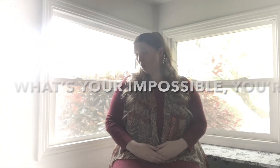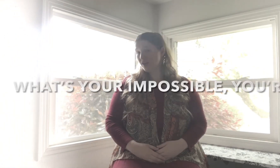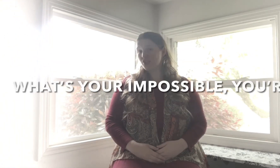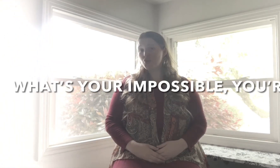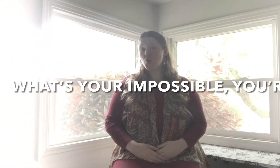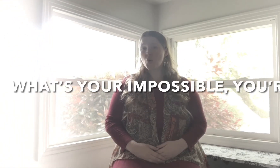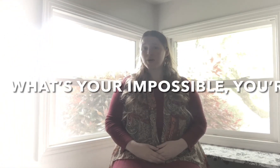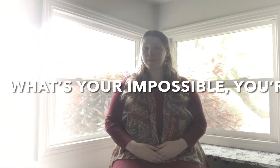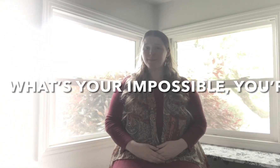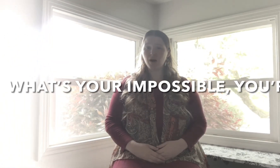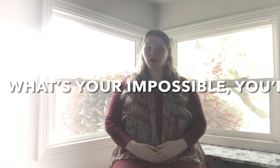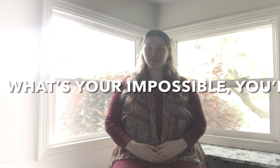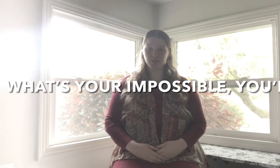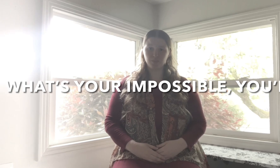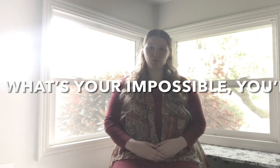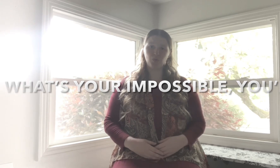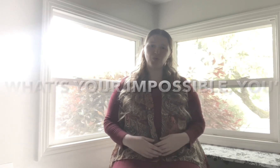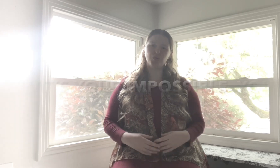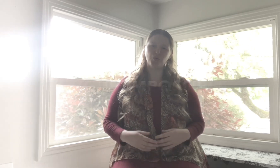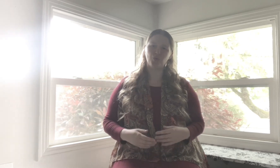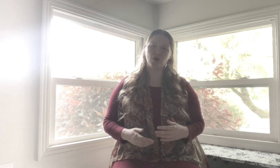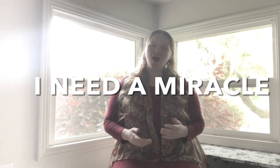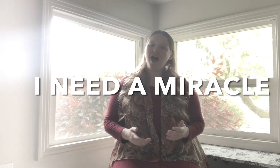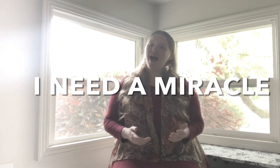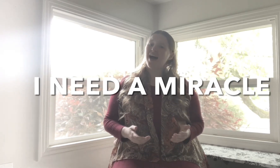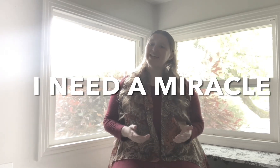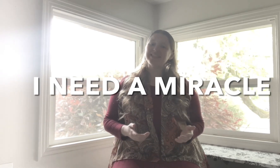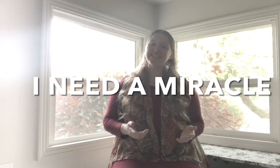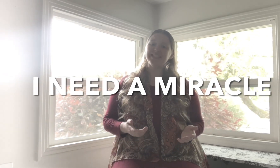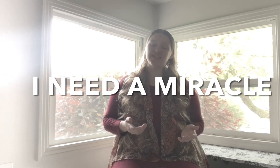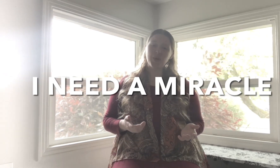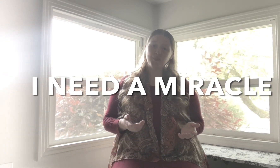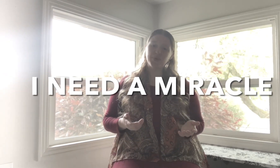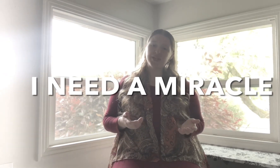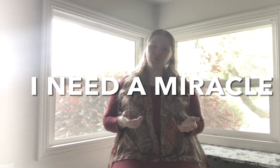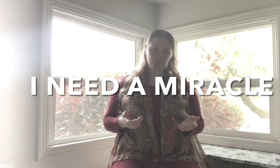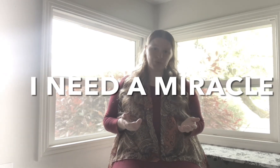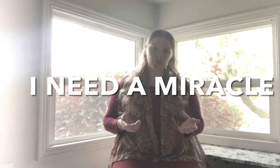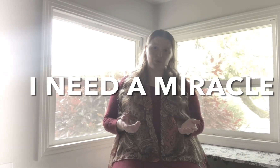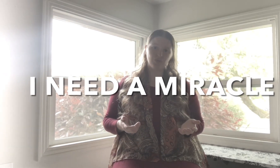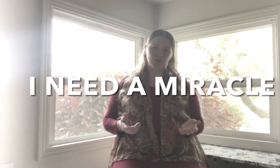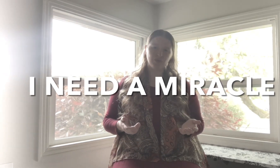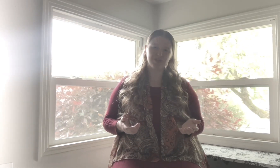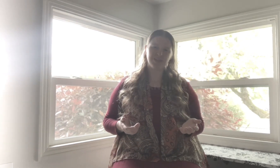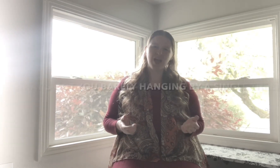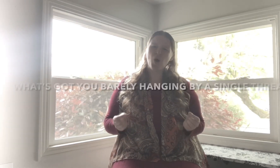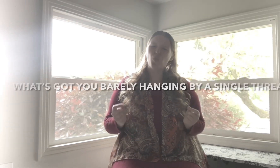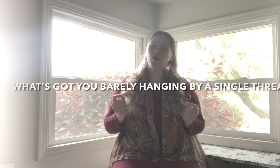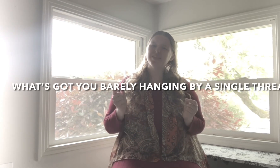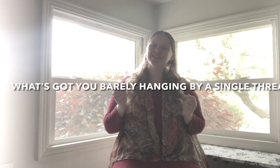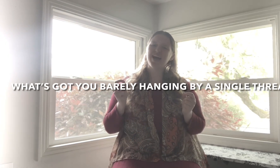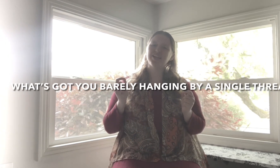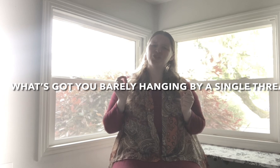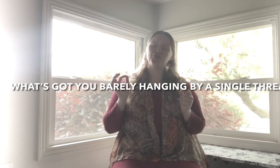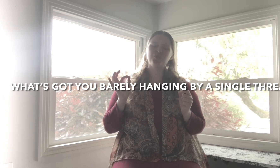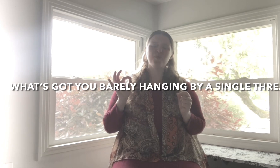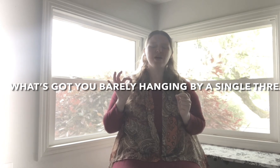What's your impossible? Your I need a miracle. What's got you